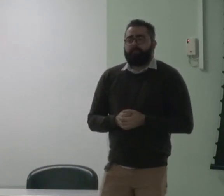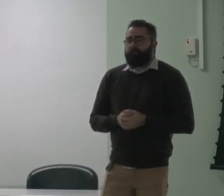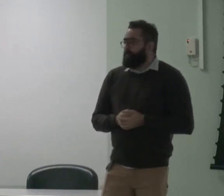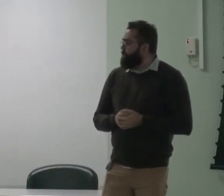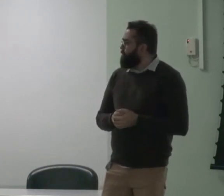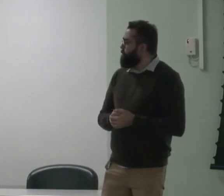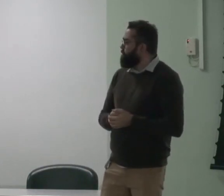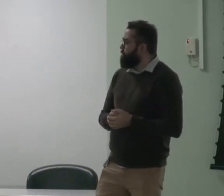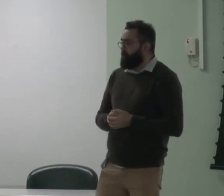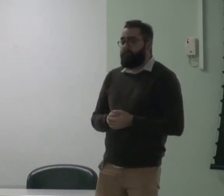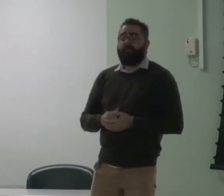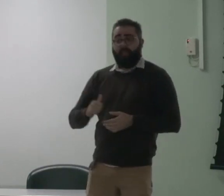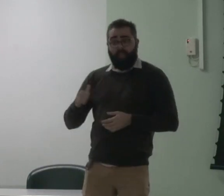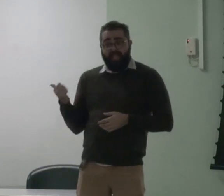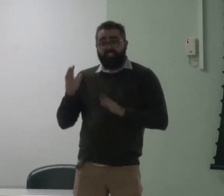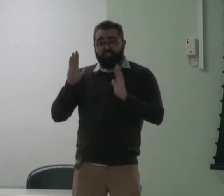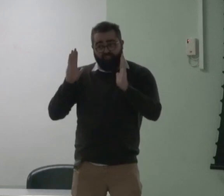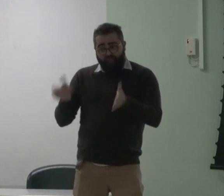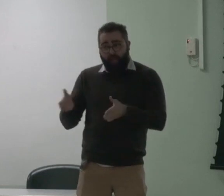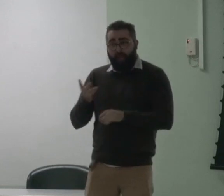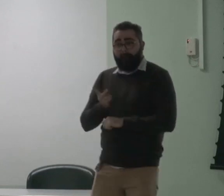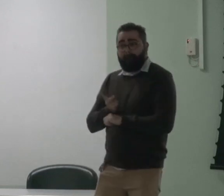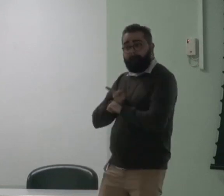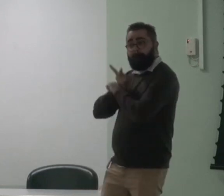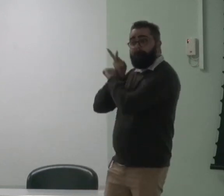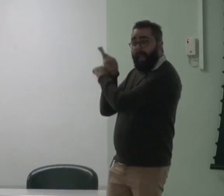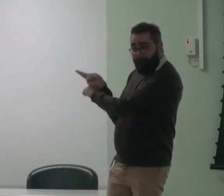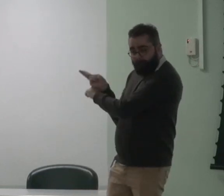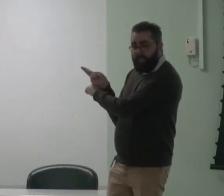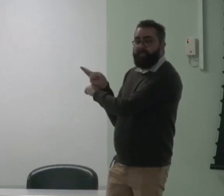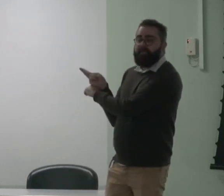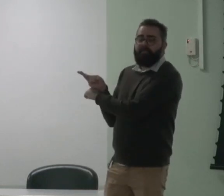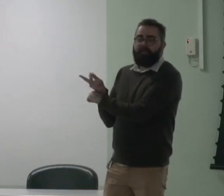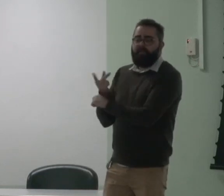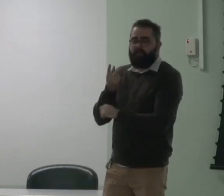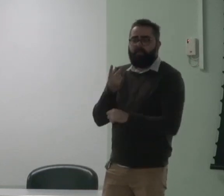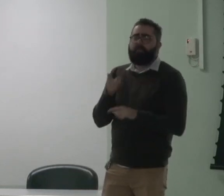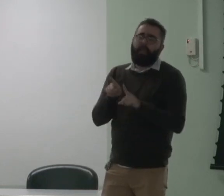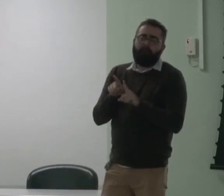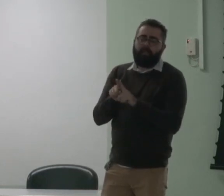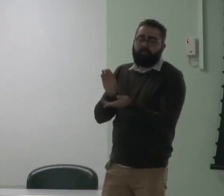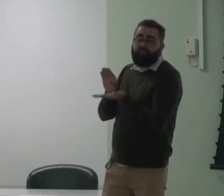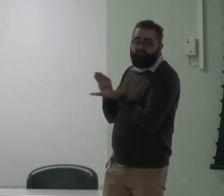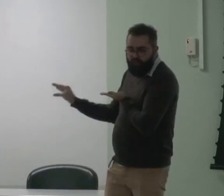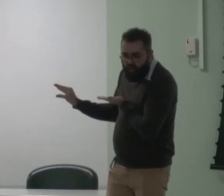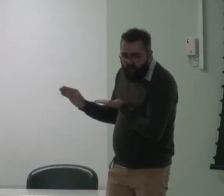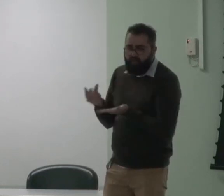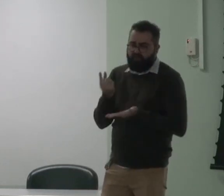He was awarded some fellowships for Maryland,